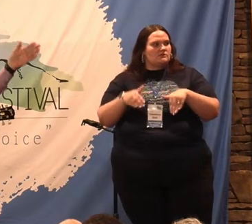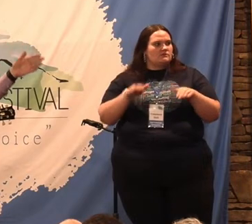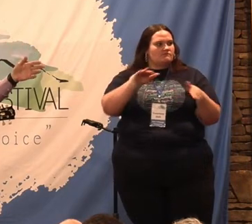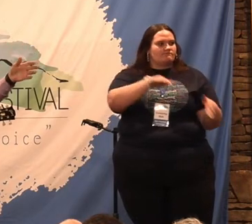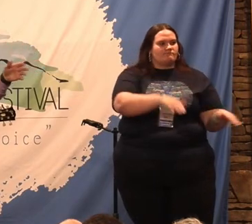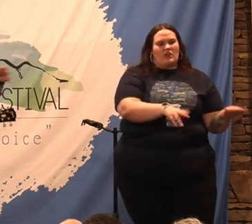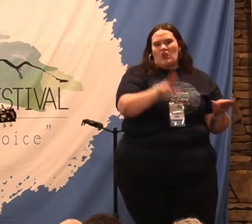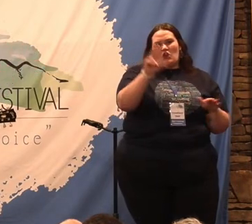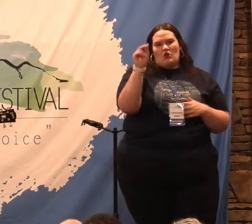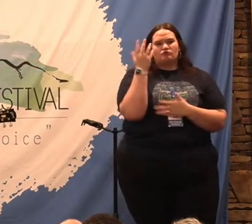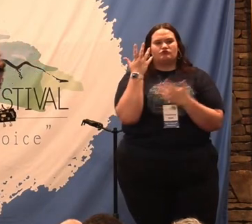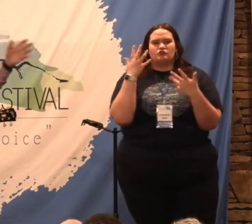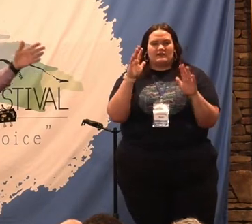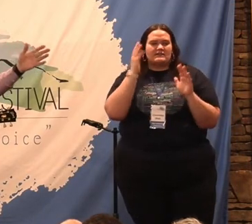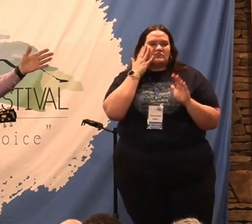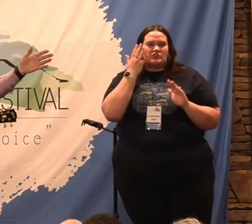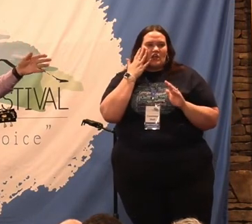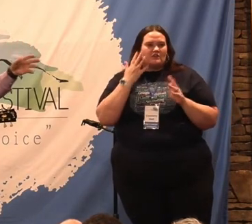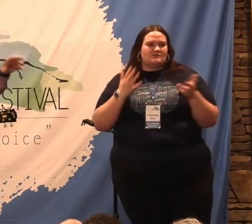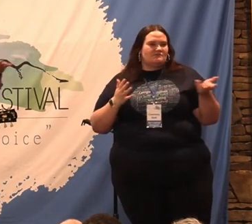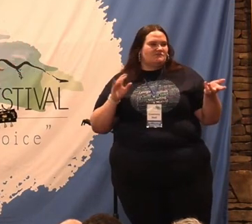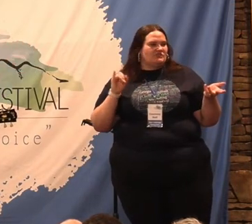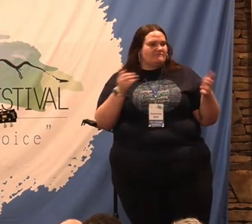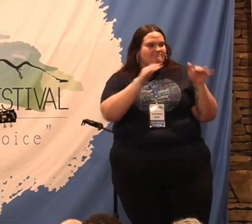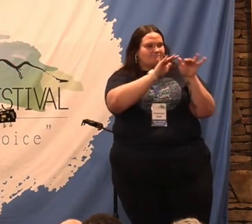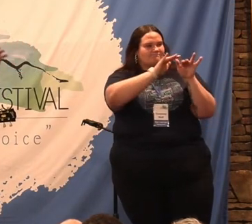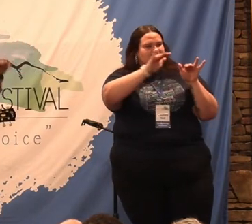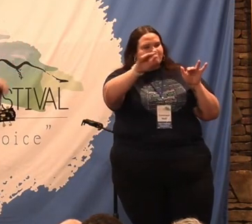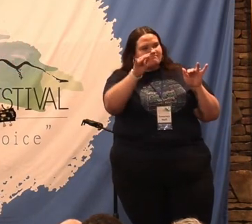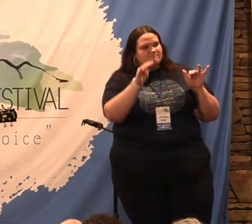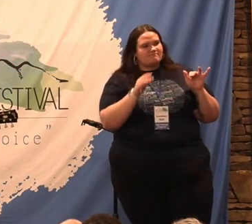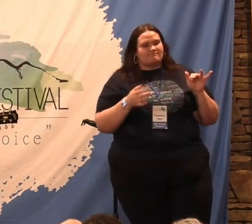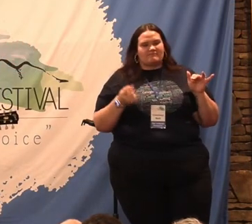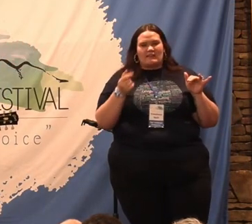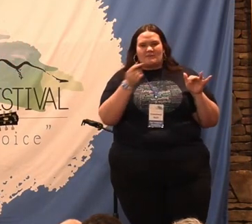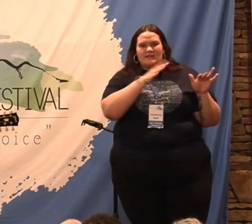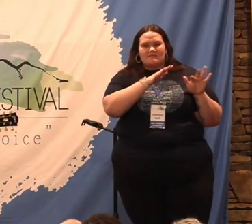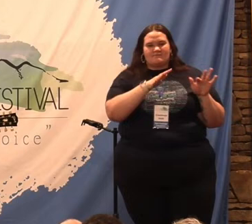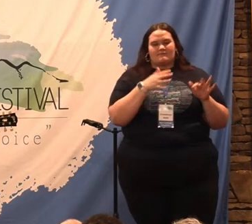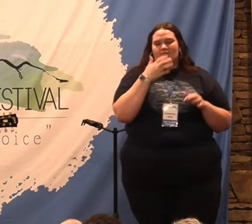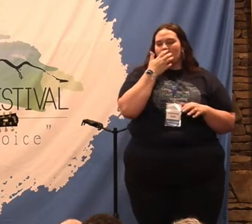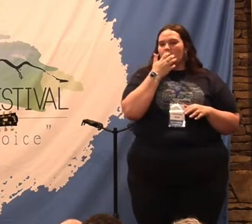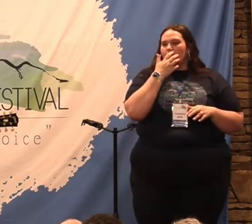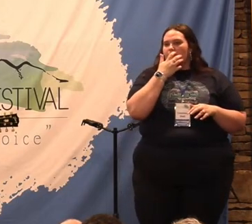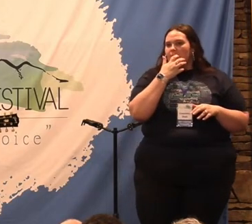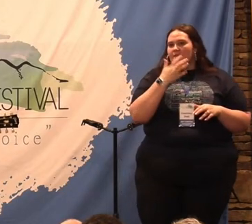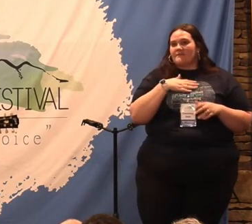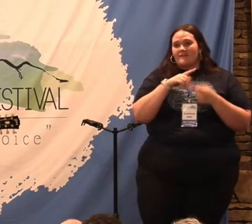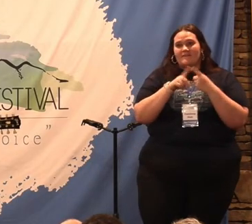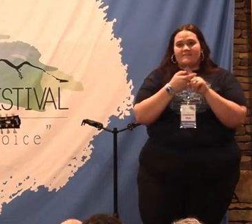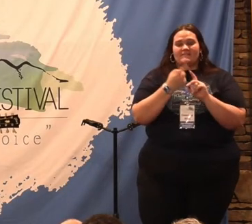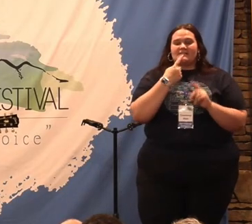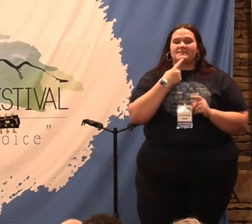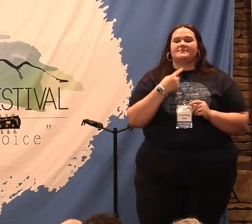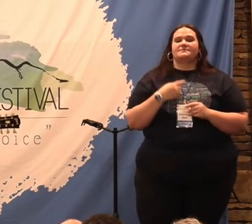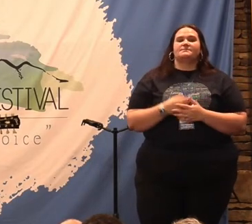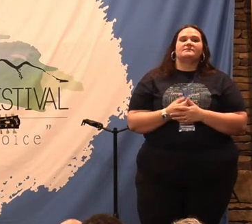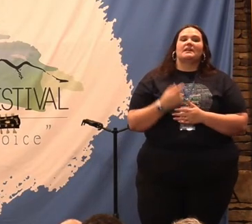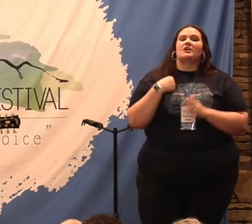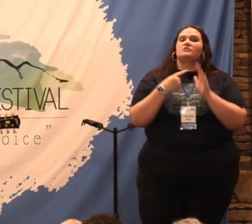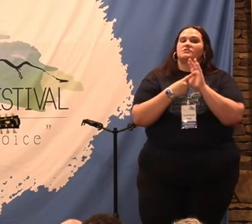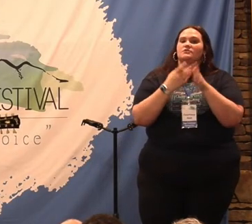trees, you know, not just sort of barren, a little plant here and there. He said, I'm gonna show you something you've probably never